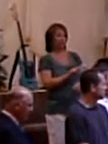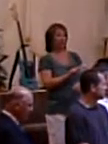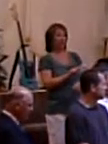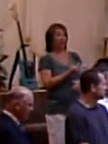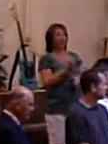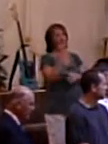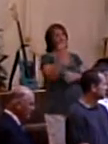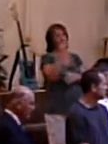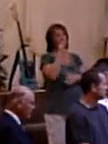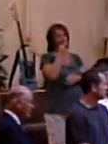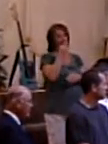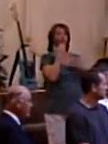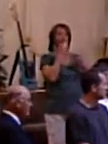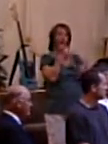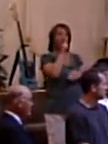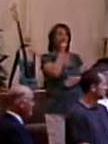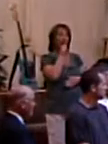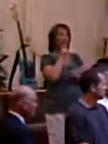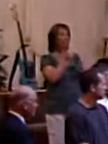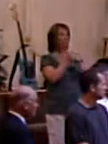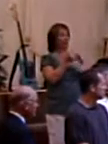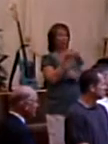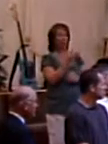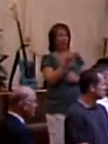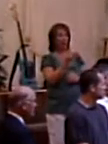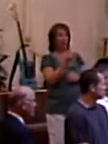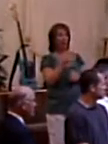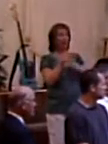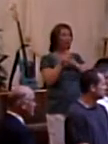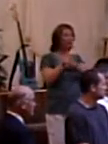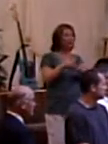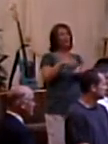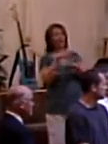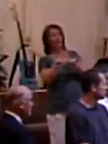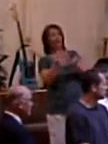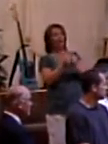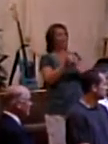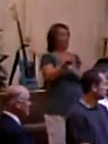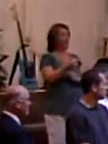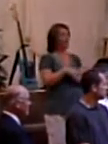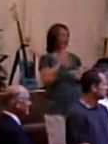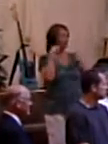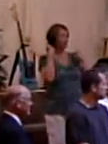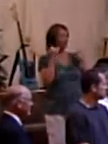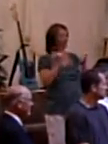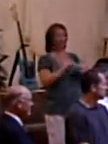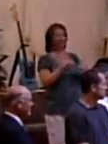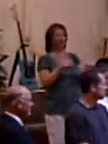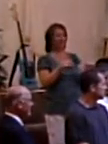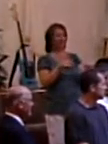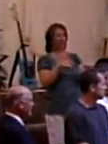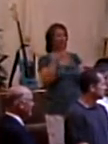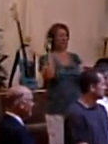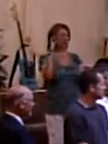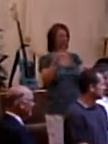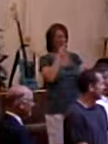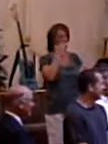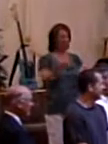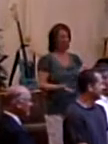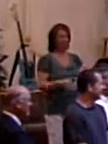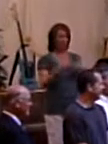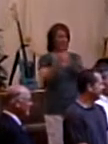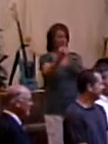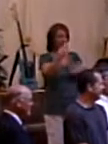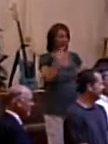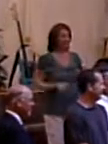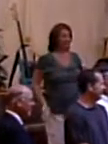four of the kids. Thank you for your patience. And when they're running and jumping the pews and going crazy, and you just say, oh, that's a preacher's kid or something, whatever you guys say about